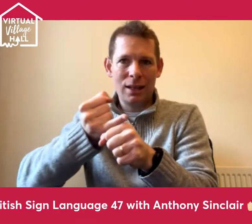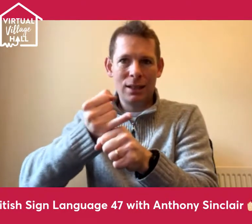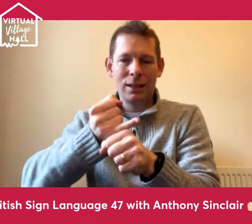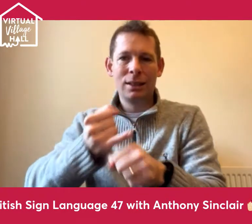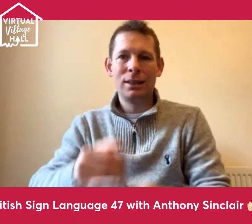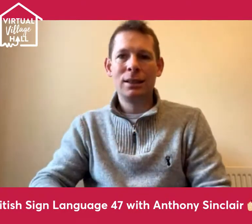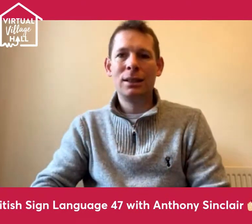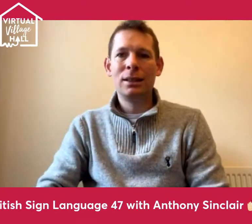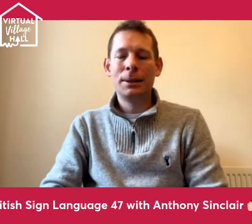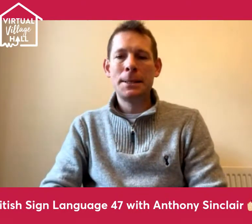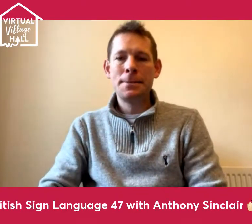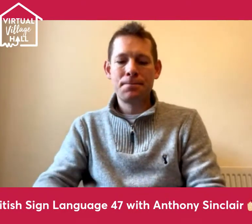Grey.